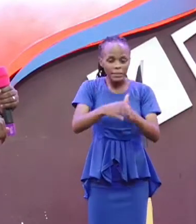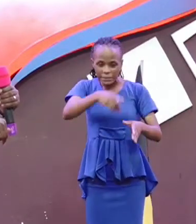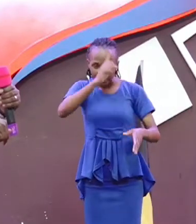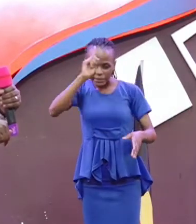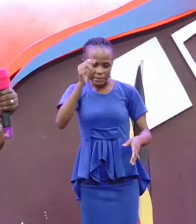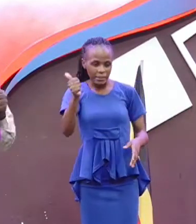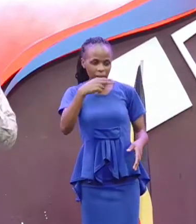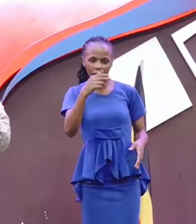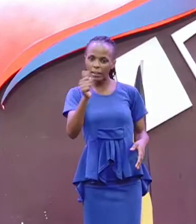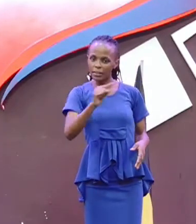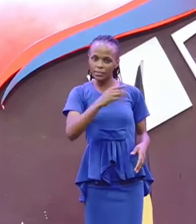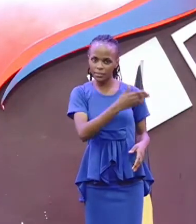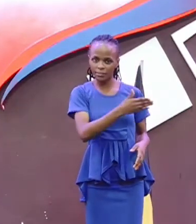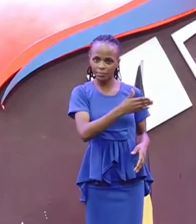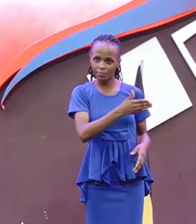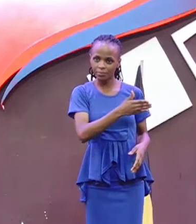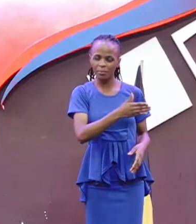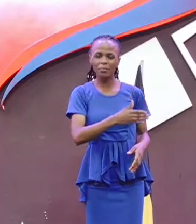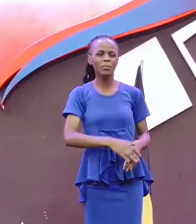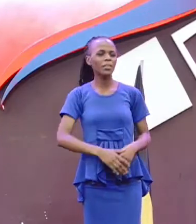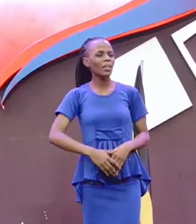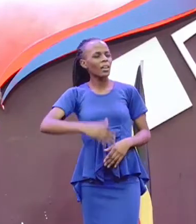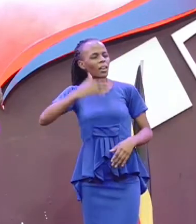And Ahaz